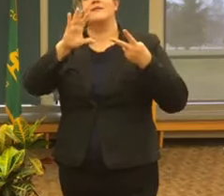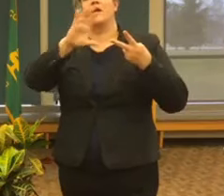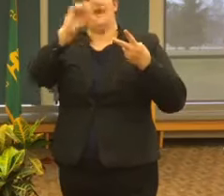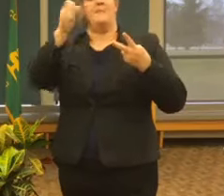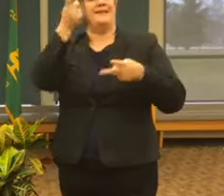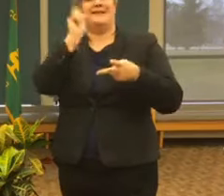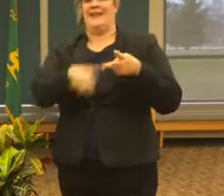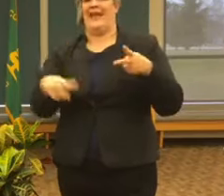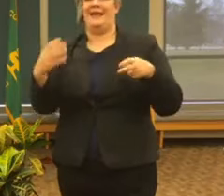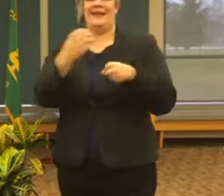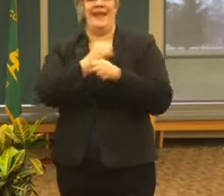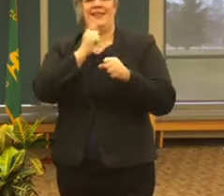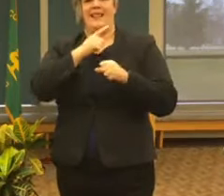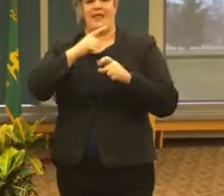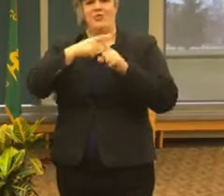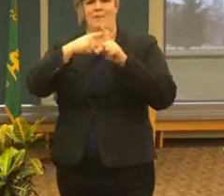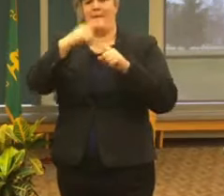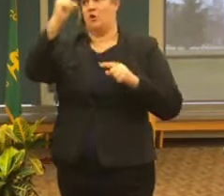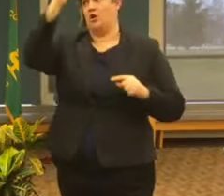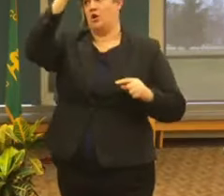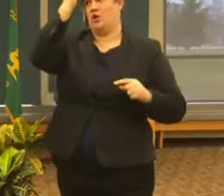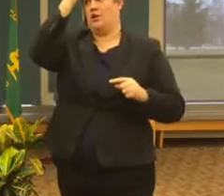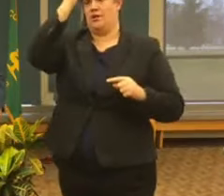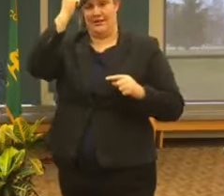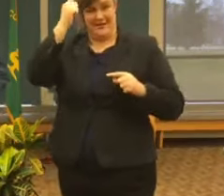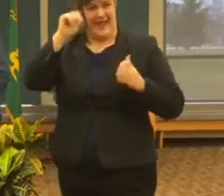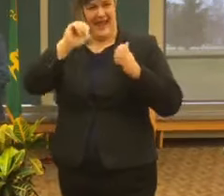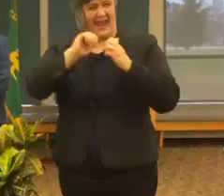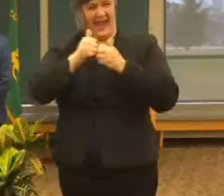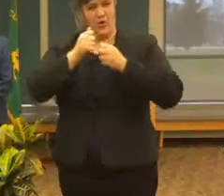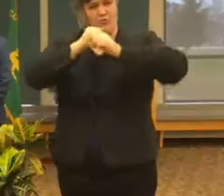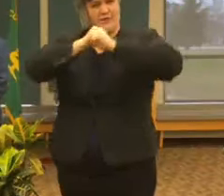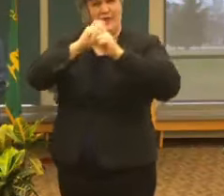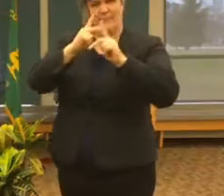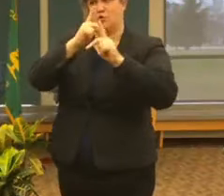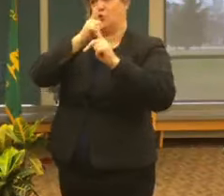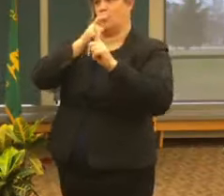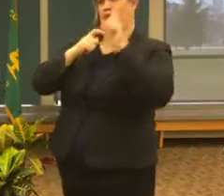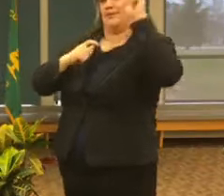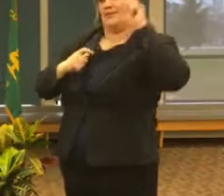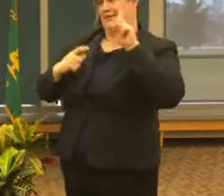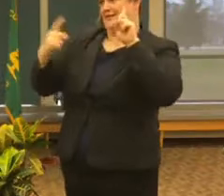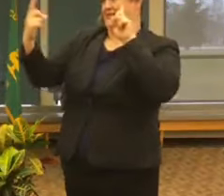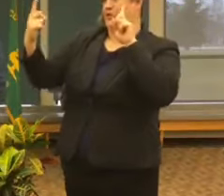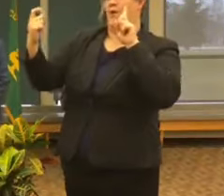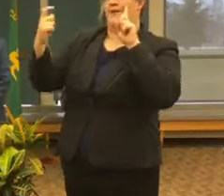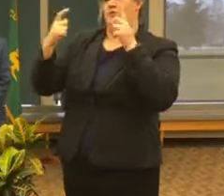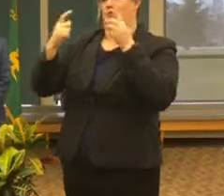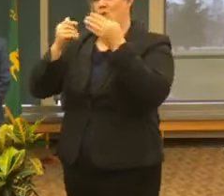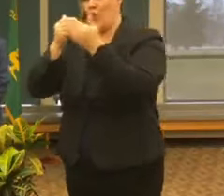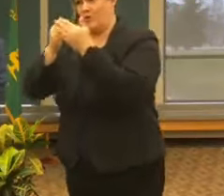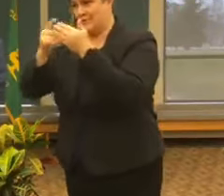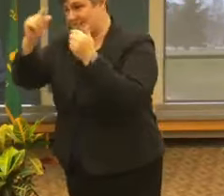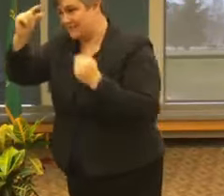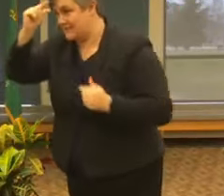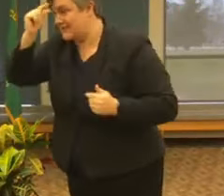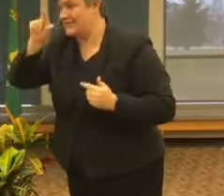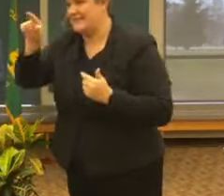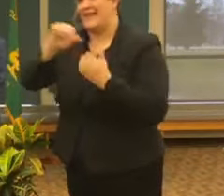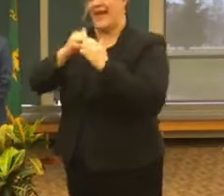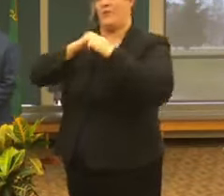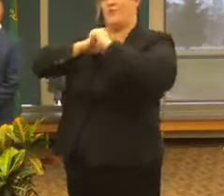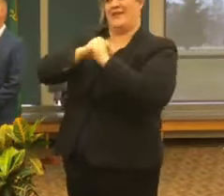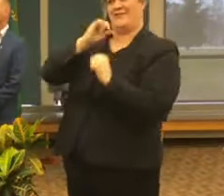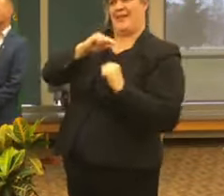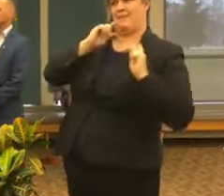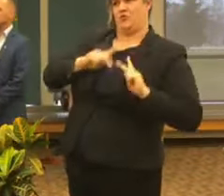and what about protecting the person who's in charge of taking the temperature because you have to get really close to that person?